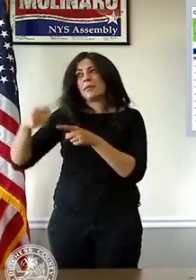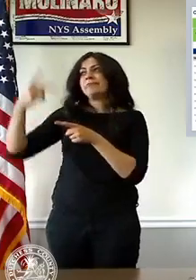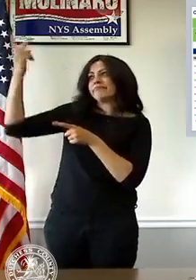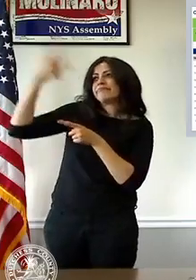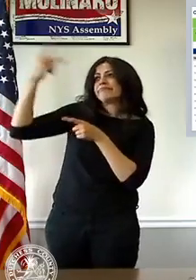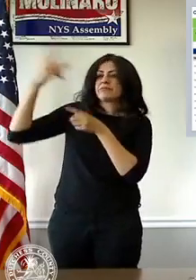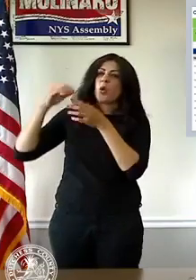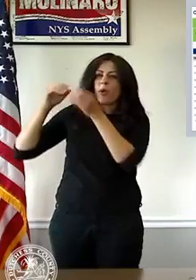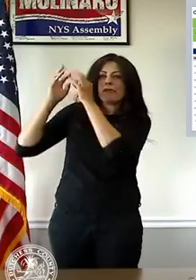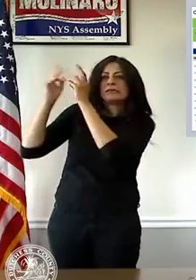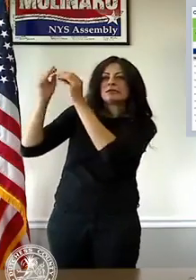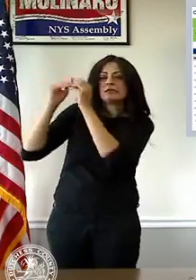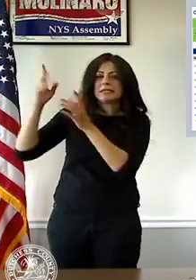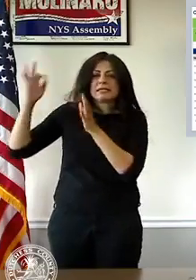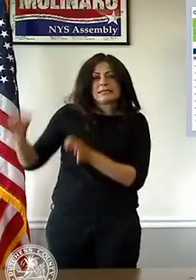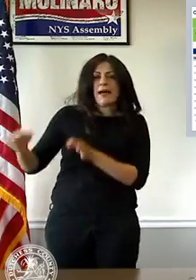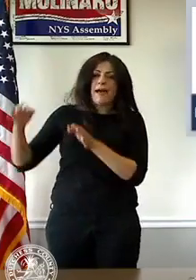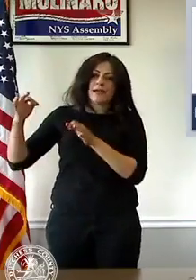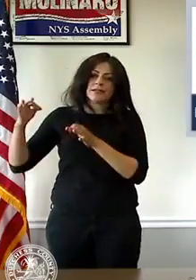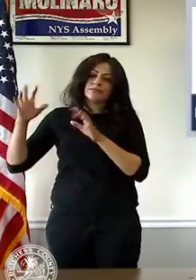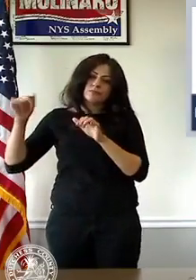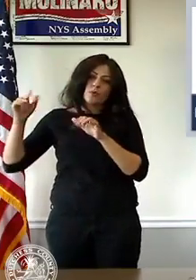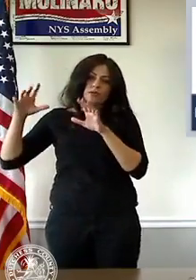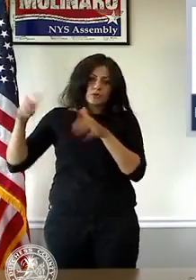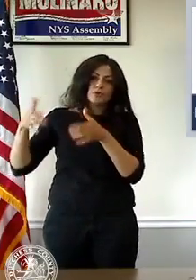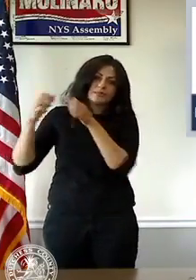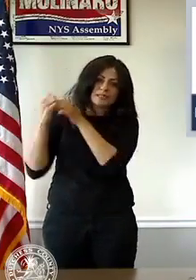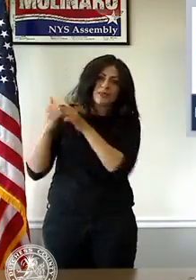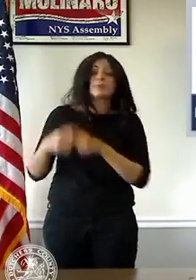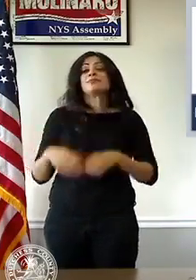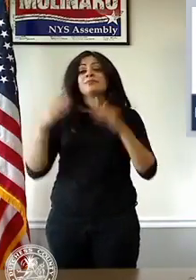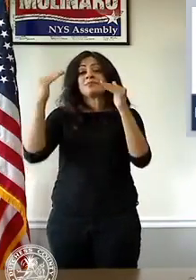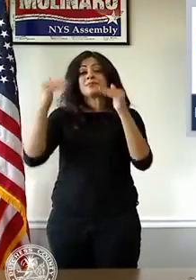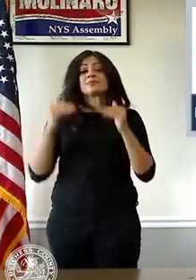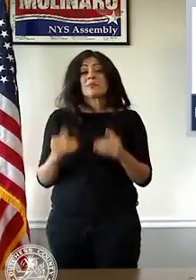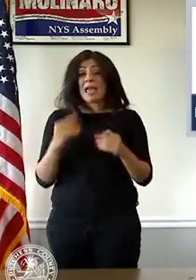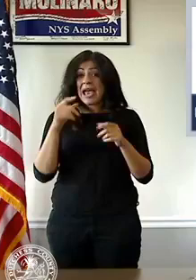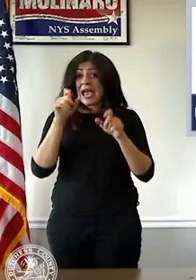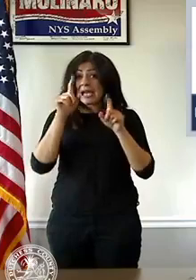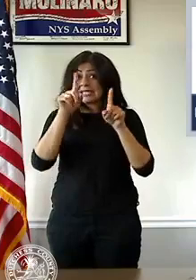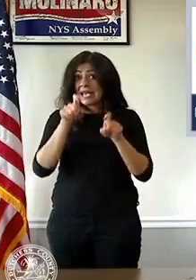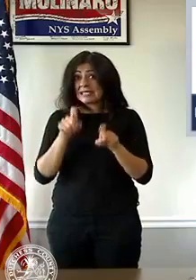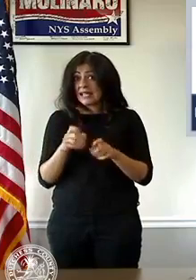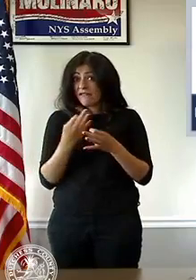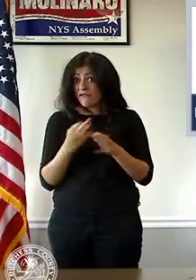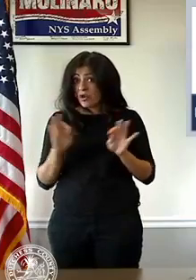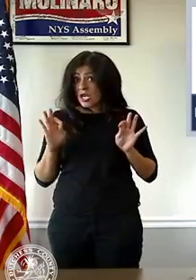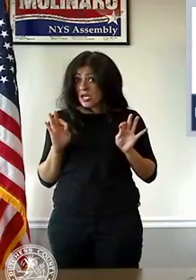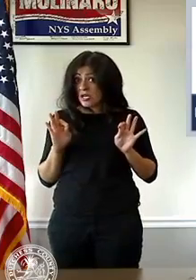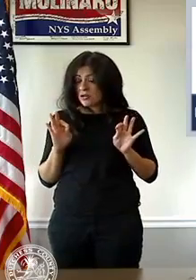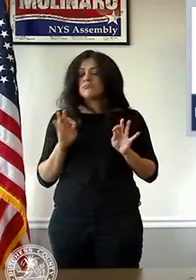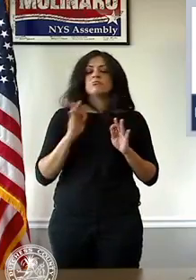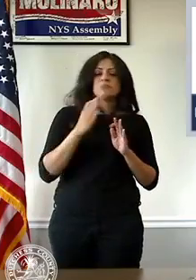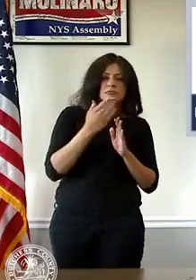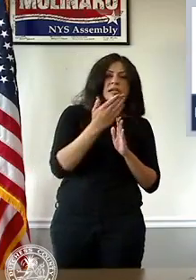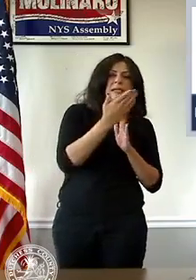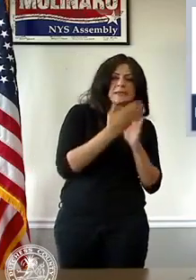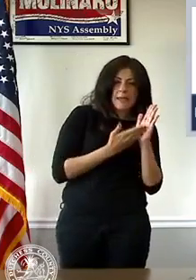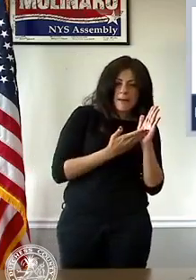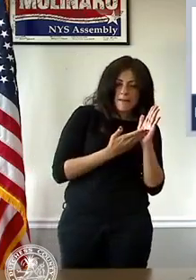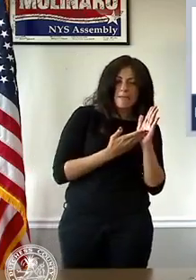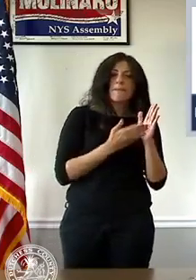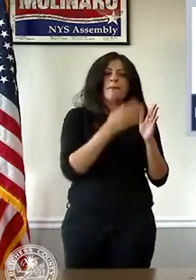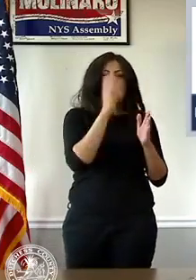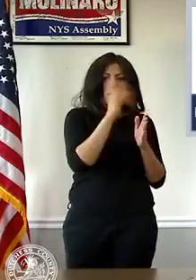needed in response to that. Karen is testing free. Some locations do charge, but most are